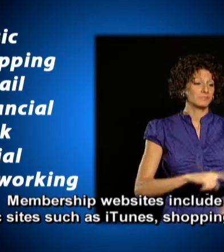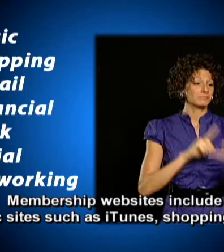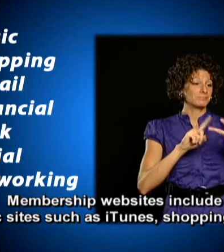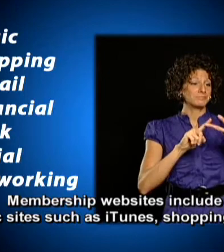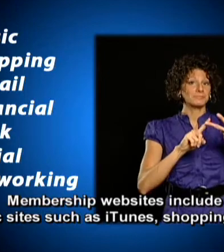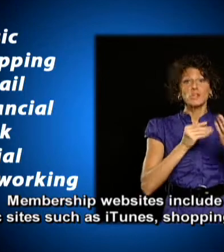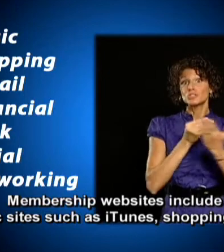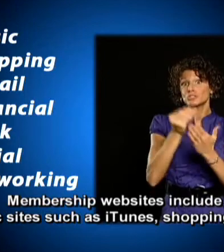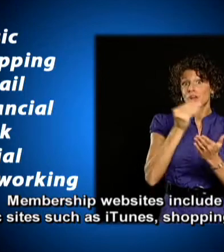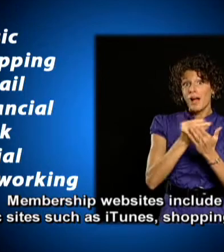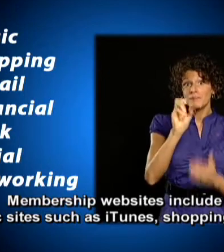shopping sites,